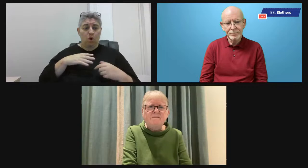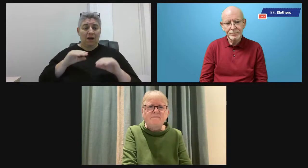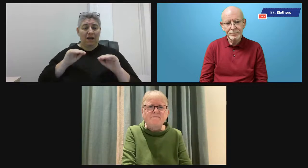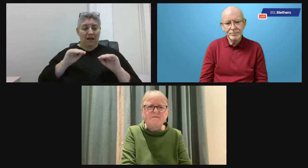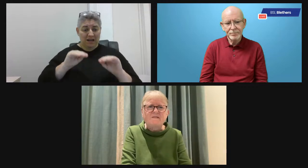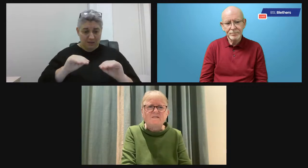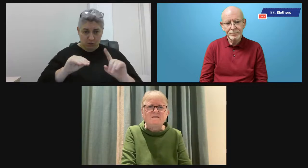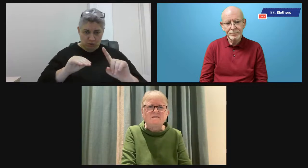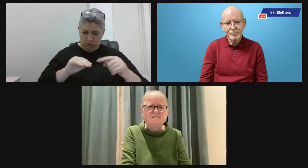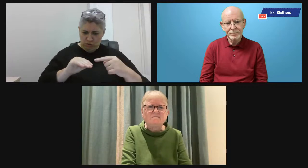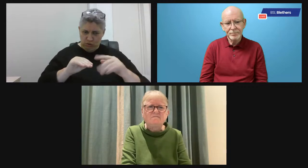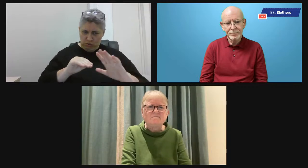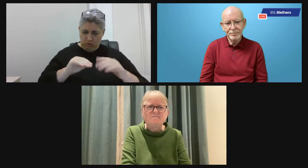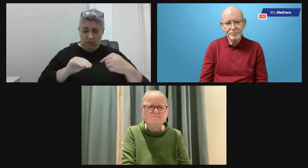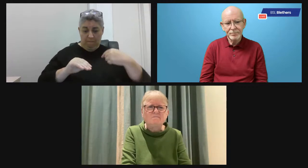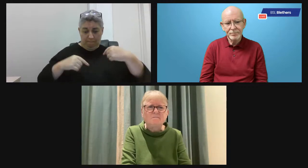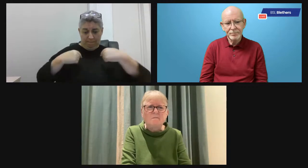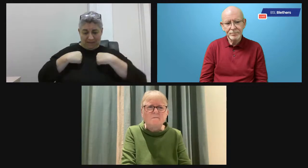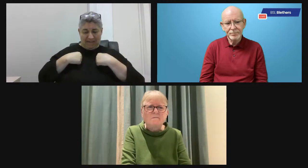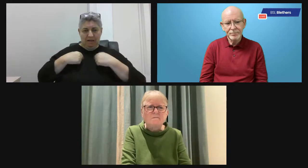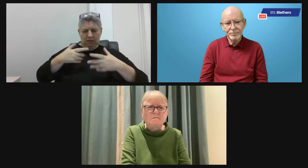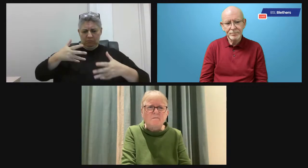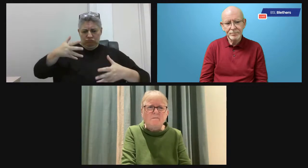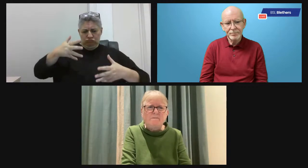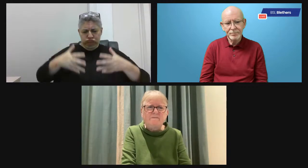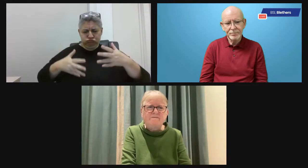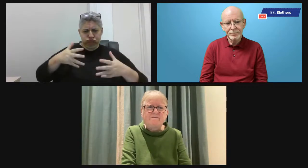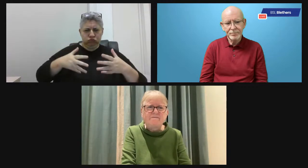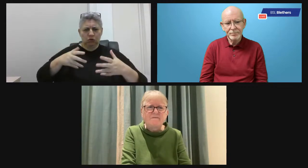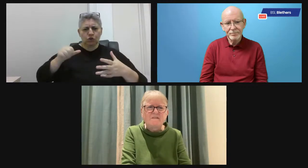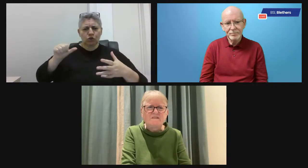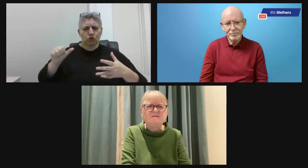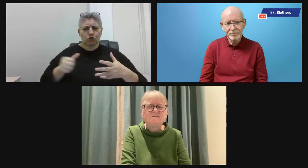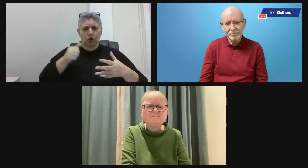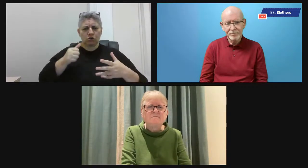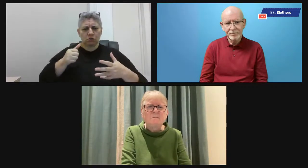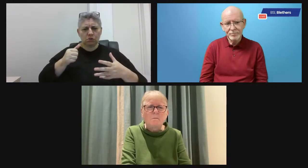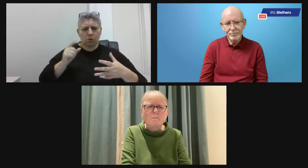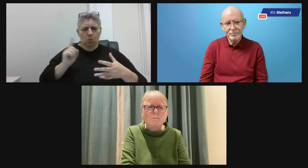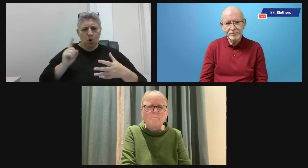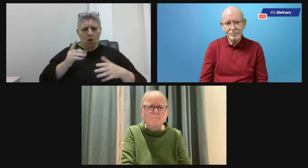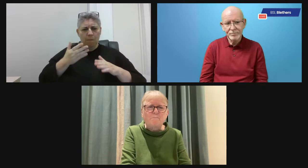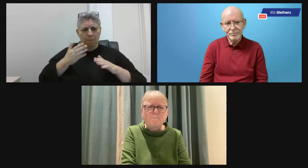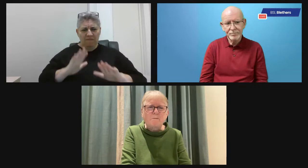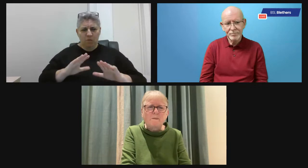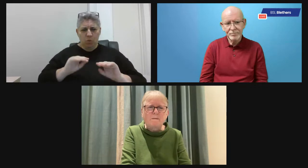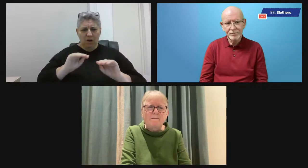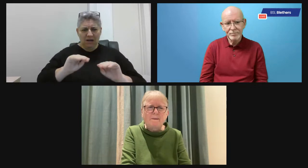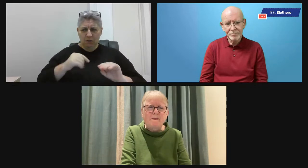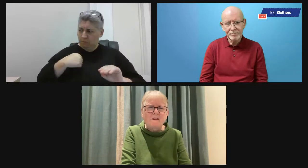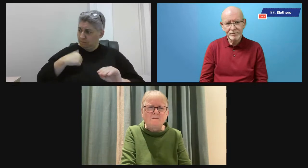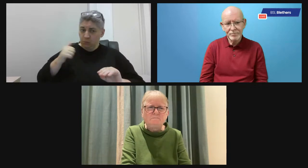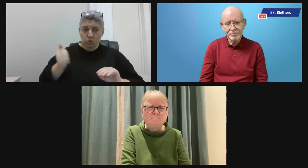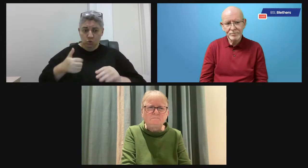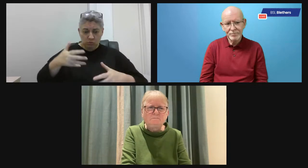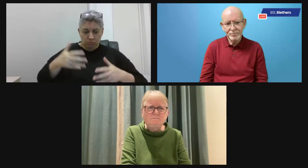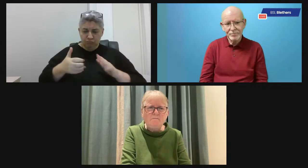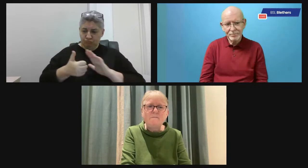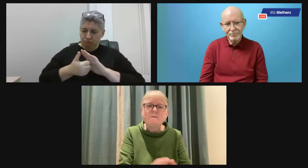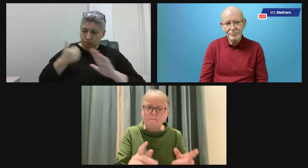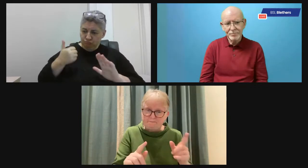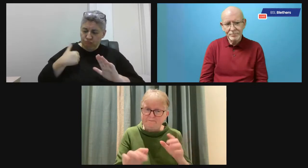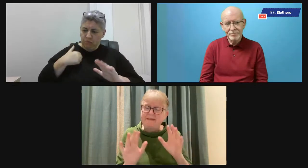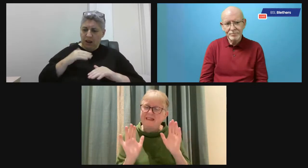questions. So say, for example, I'm a native signer,